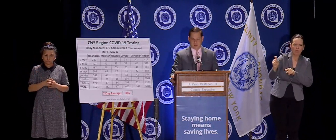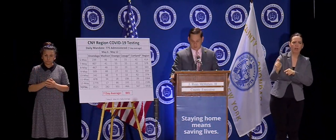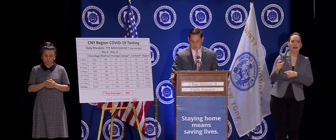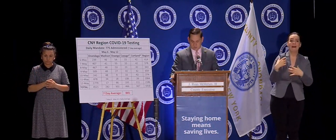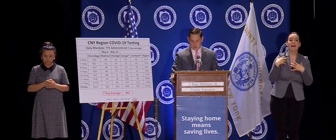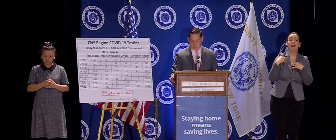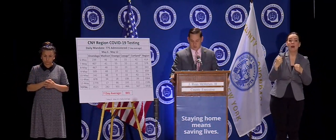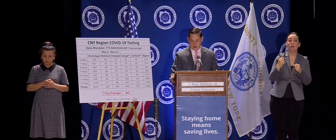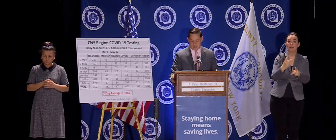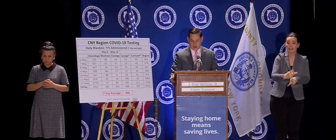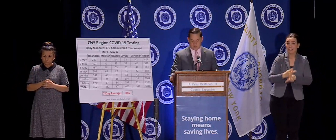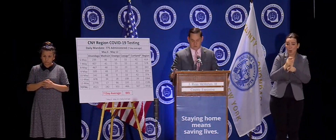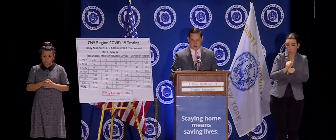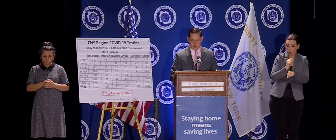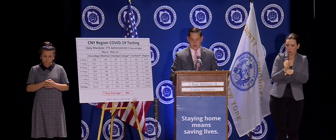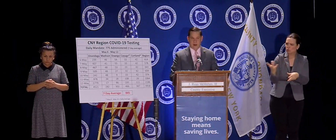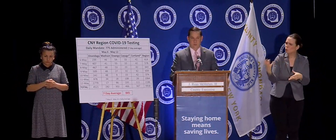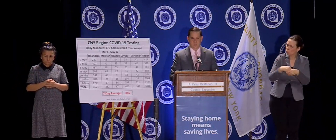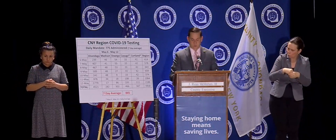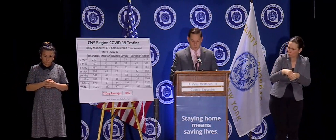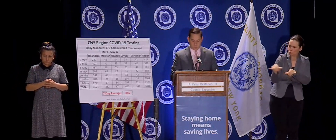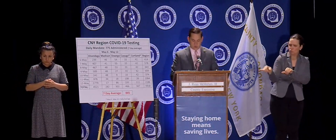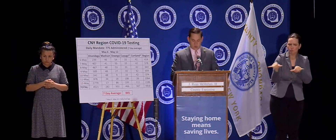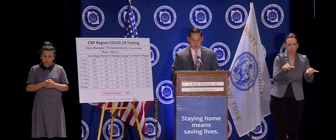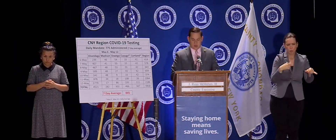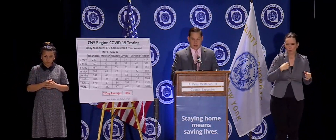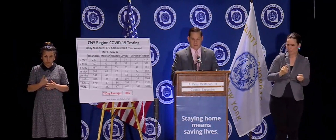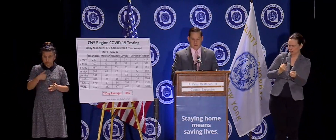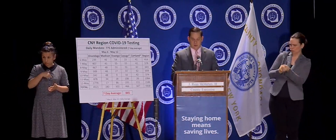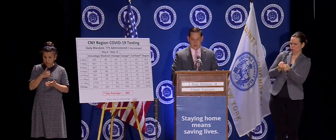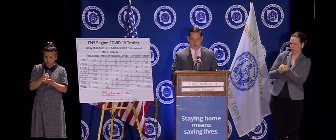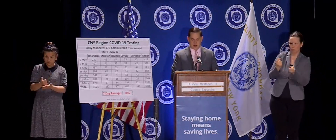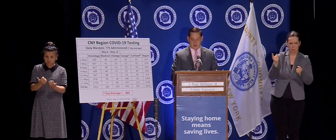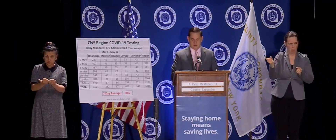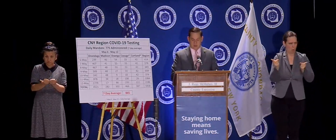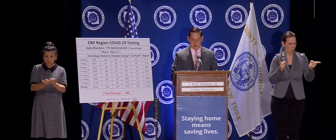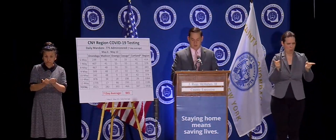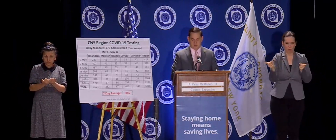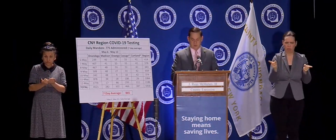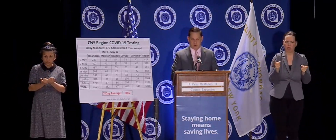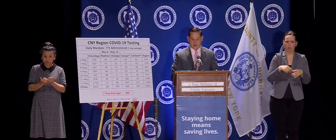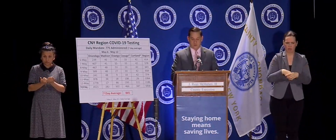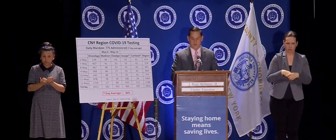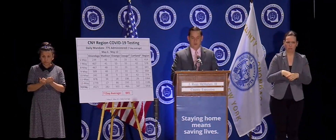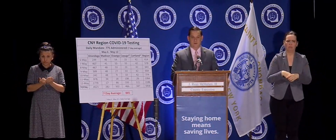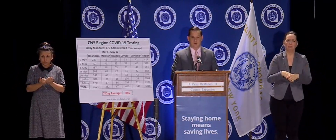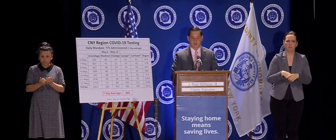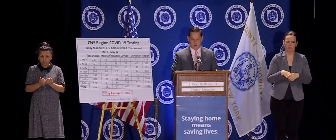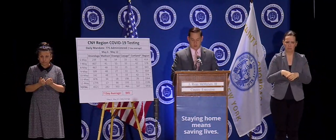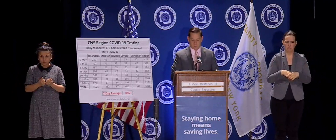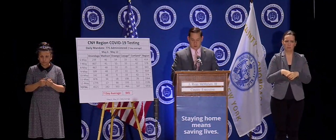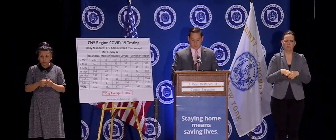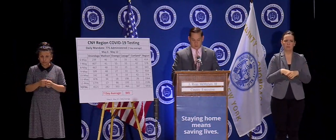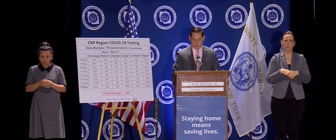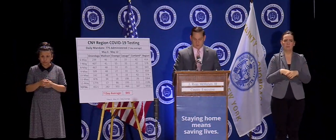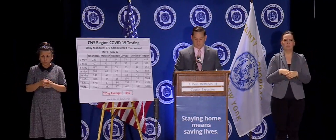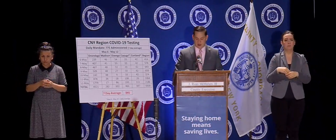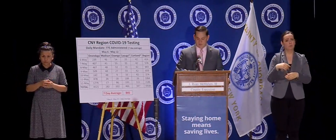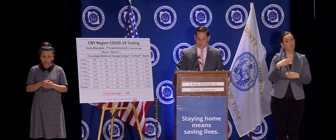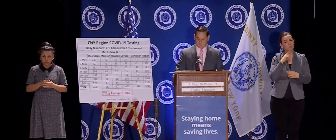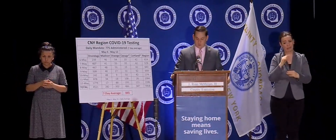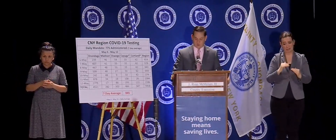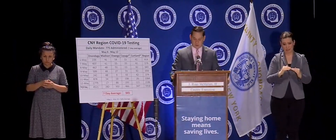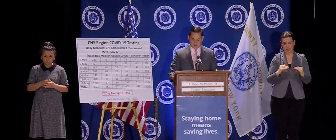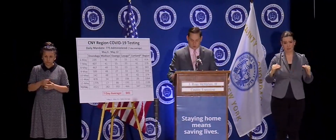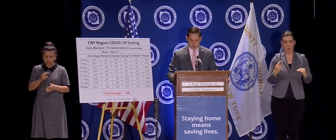types of items. Please call that line. We'll figure out a way to help you. Continuity of care, this will be important moving into phase 1.